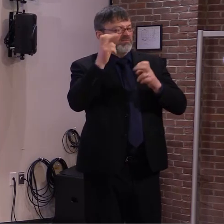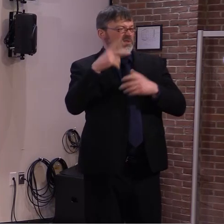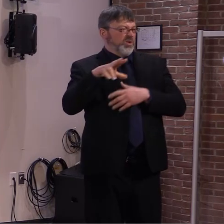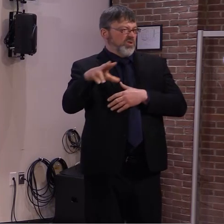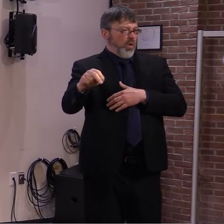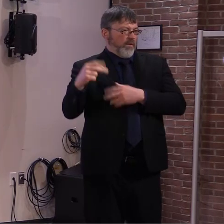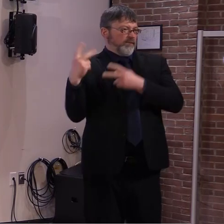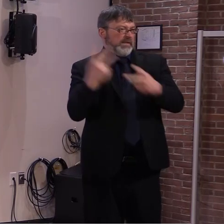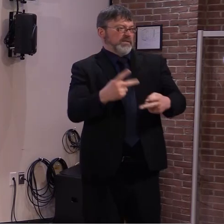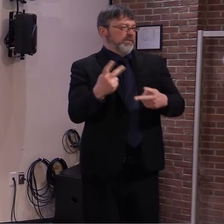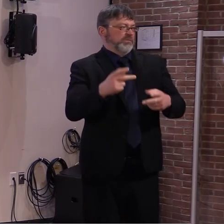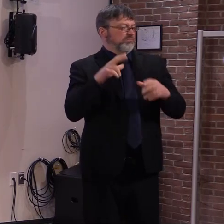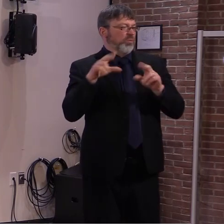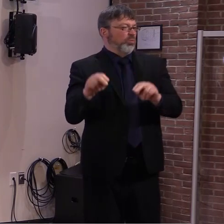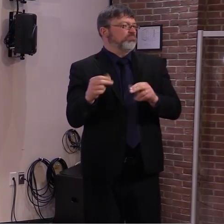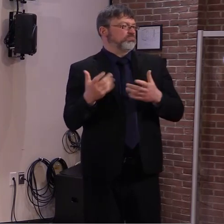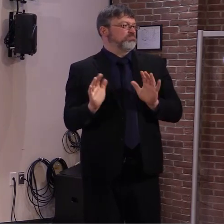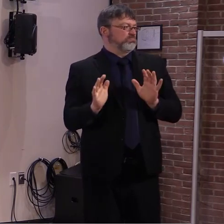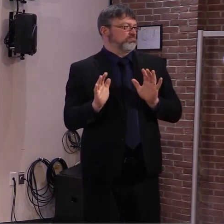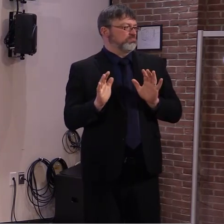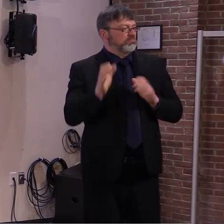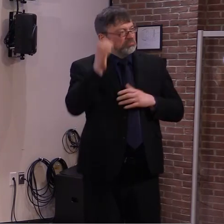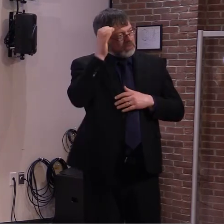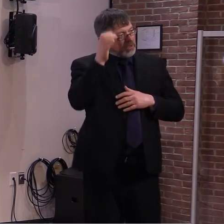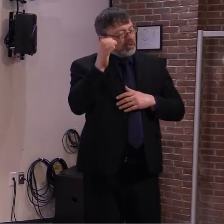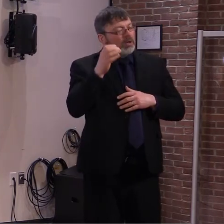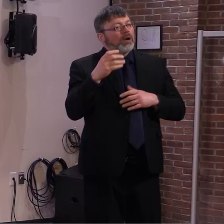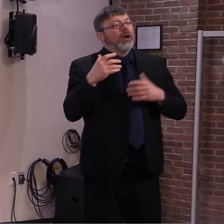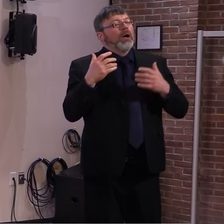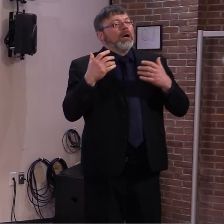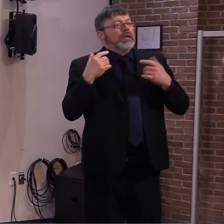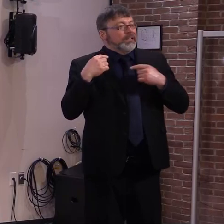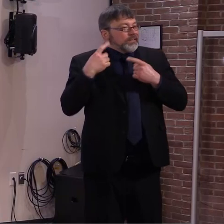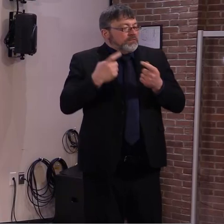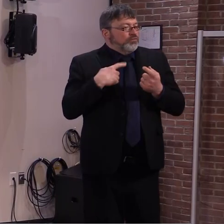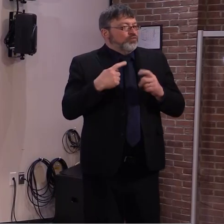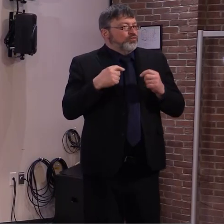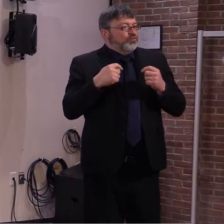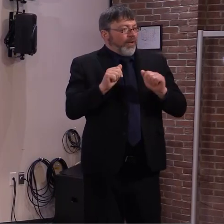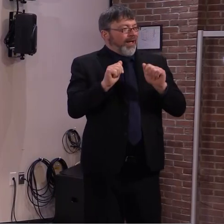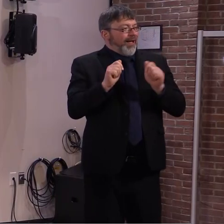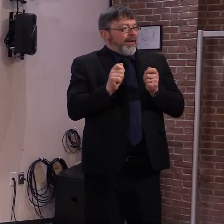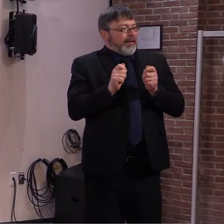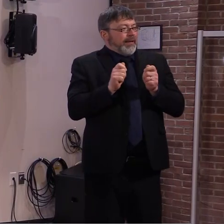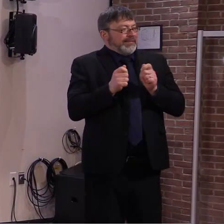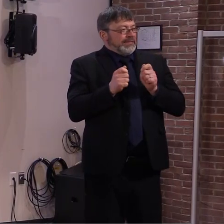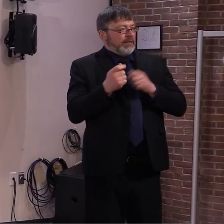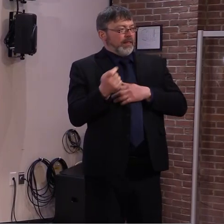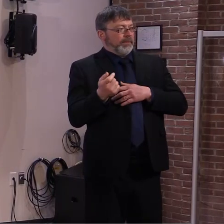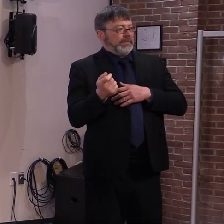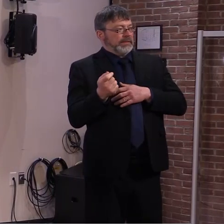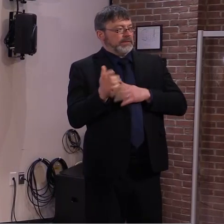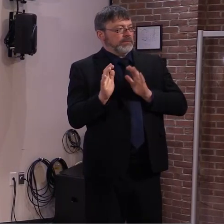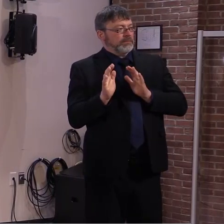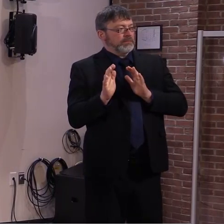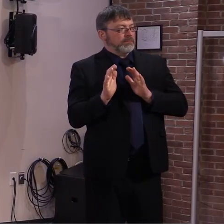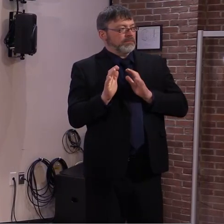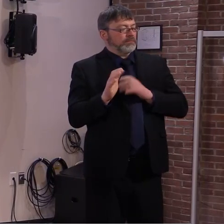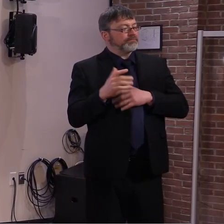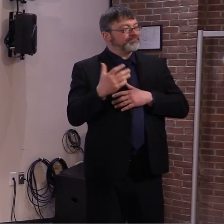up a little bit. I mean, we talked about isolation in senior centers. We talked about isolation in long-term care